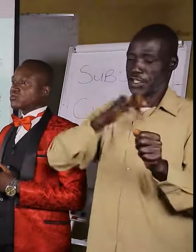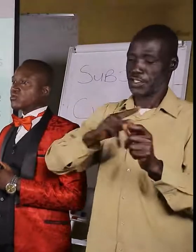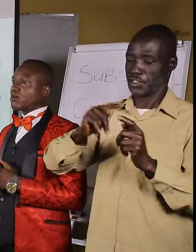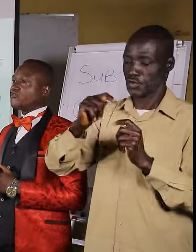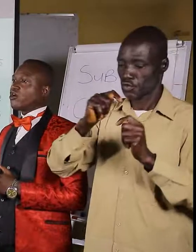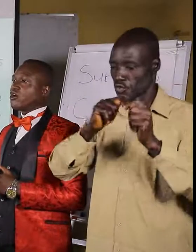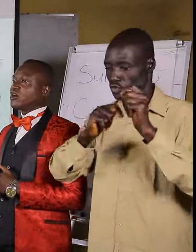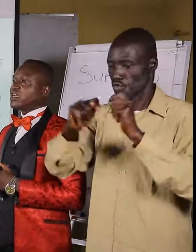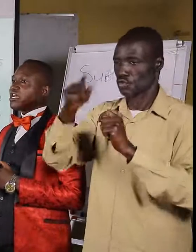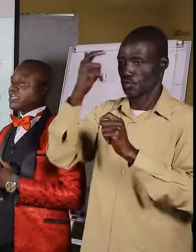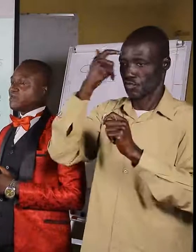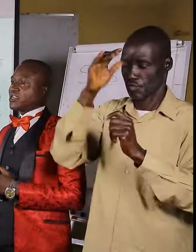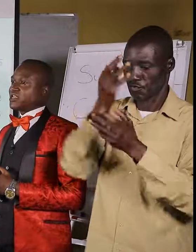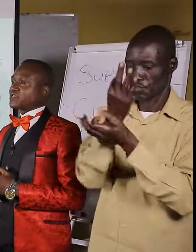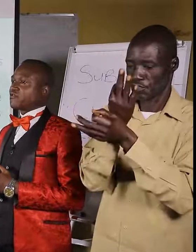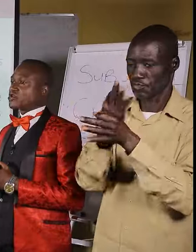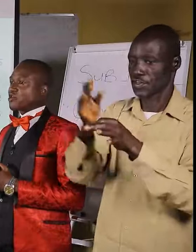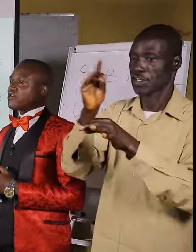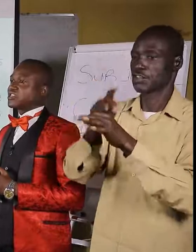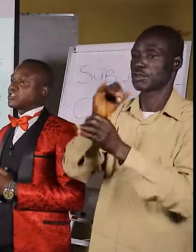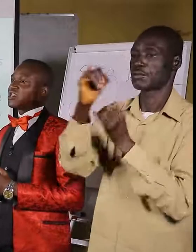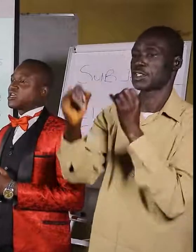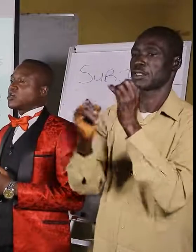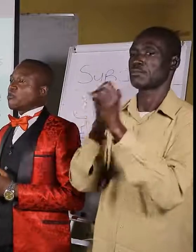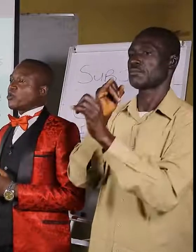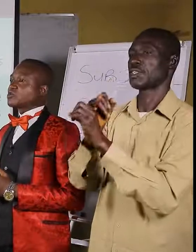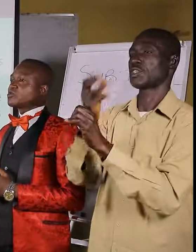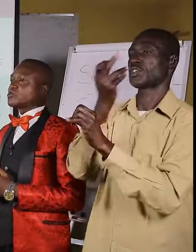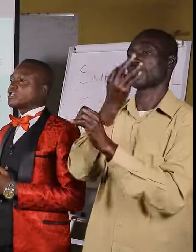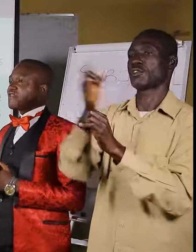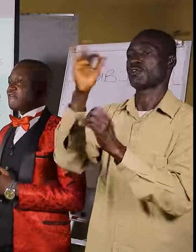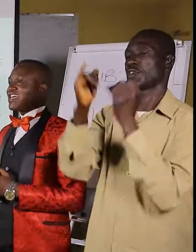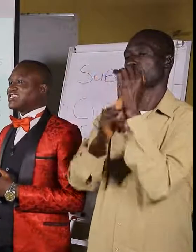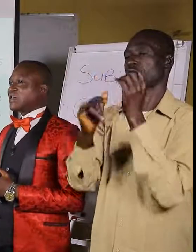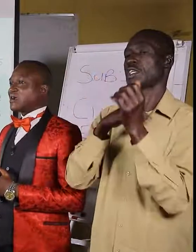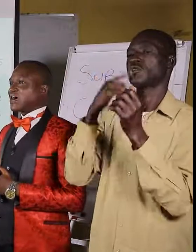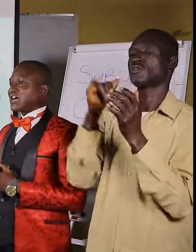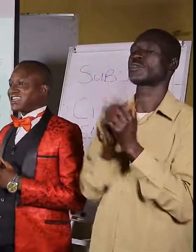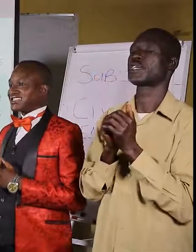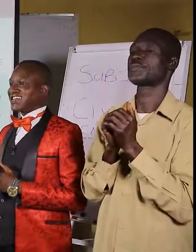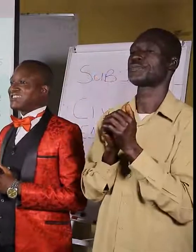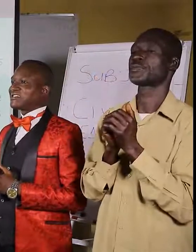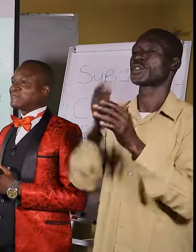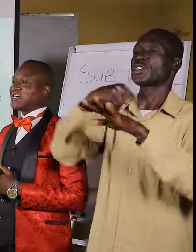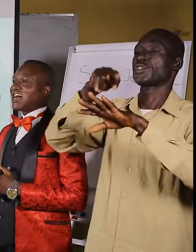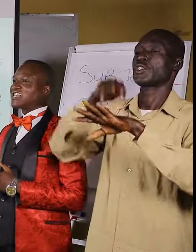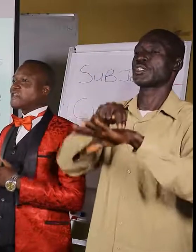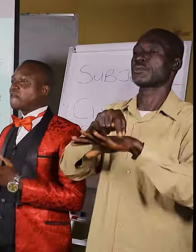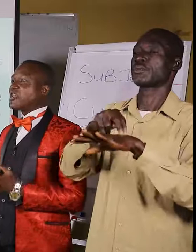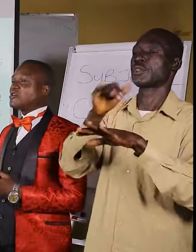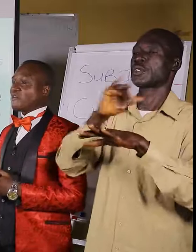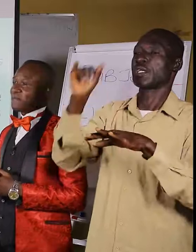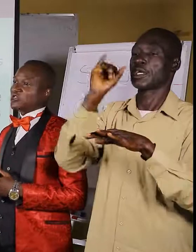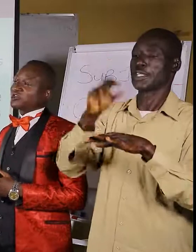struggle for independence, for sovereignty. We also defined nationalism as